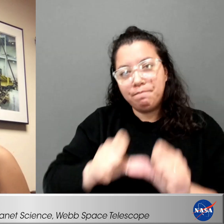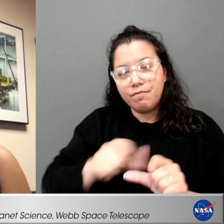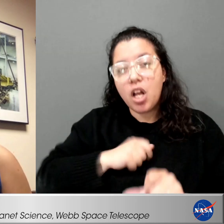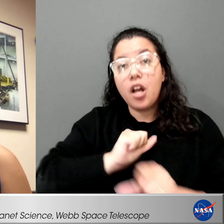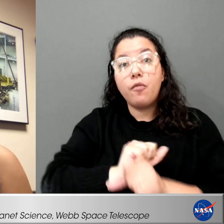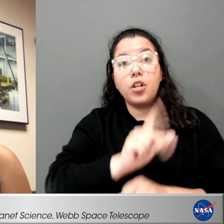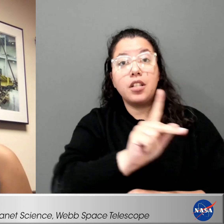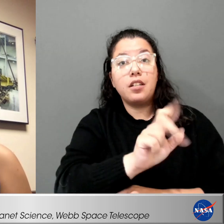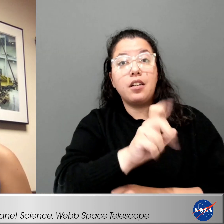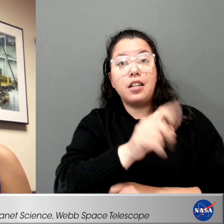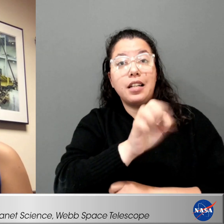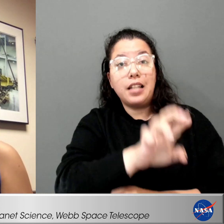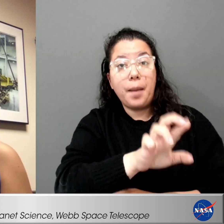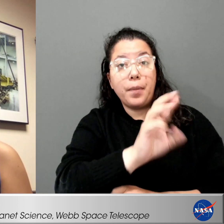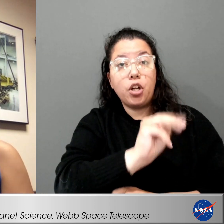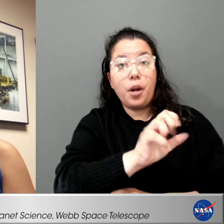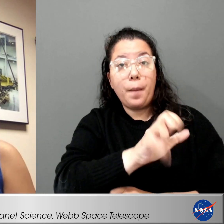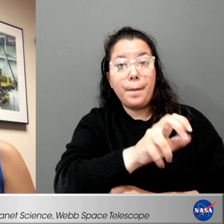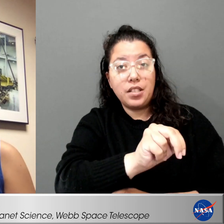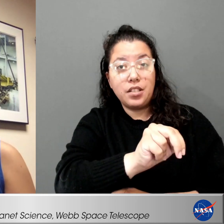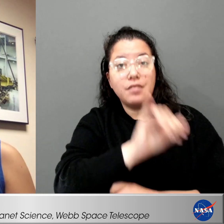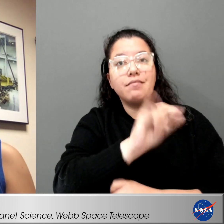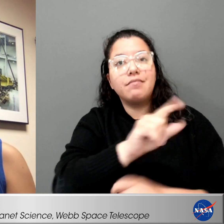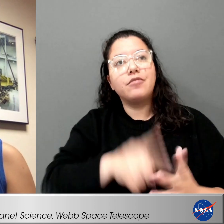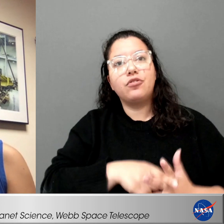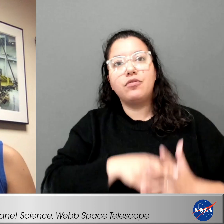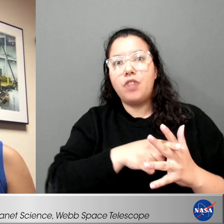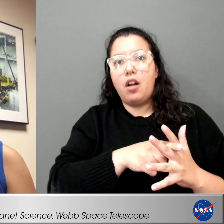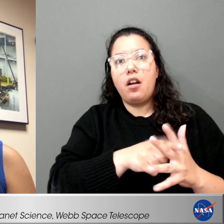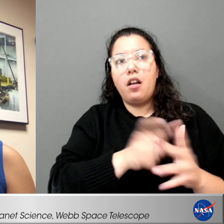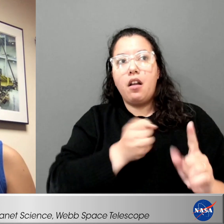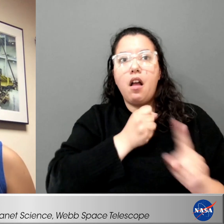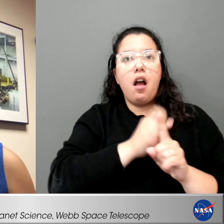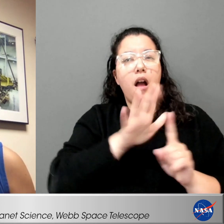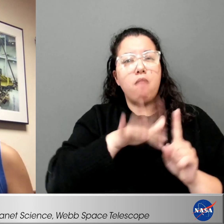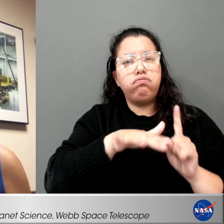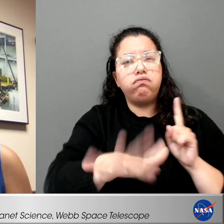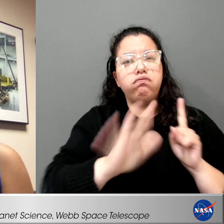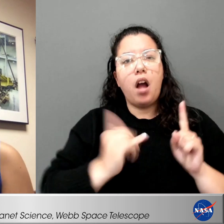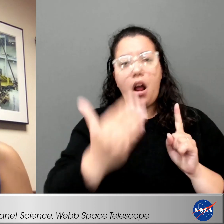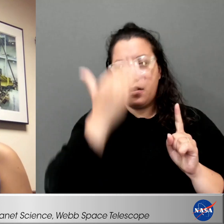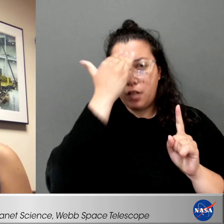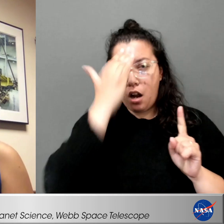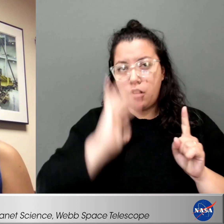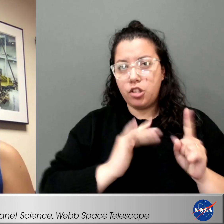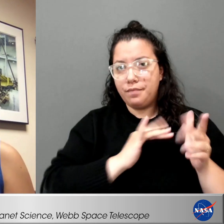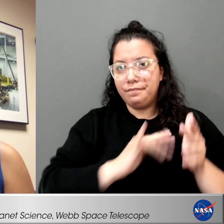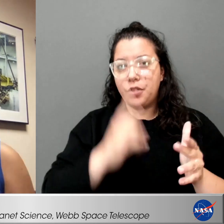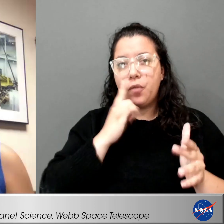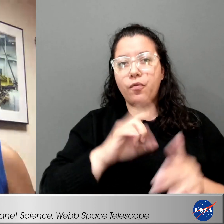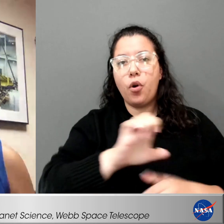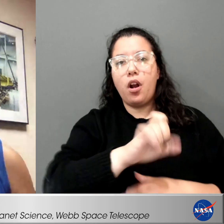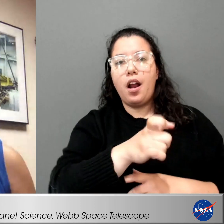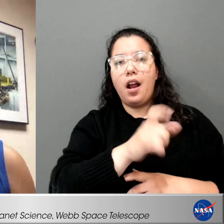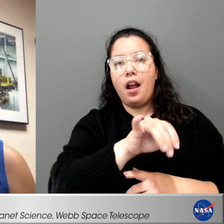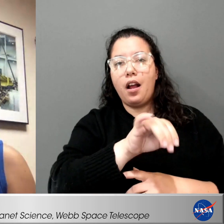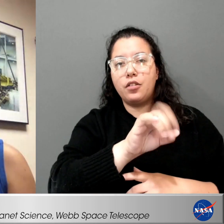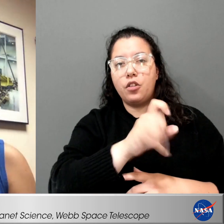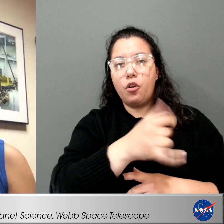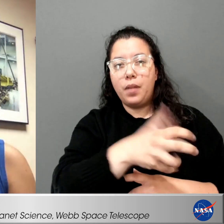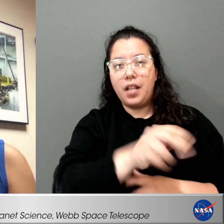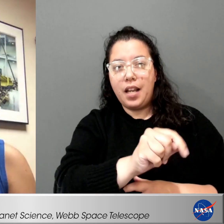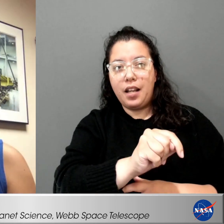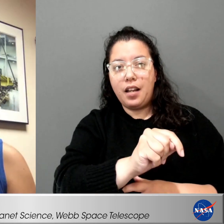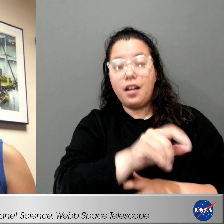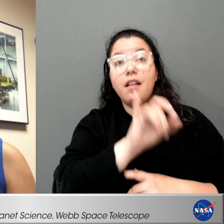mission, which started off a revolution in our knowledge of exoplanets and understanding how many are out there. And now it evolved to